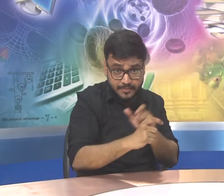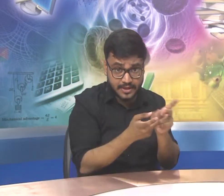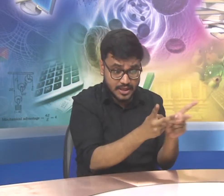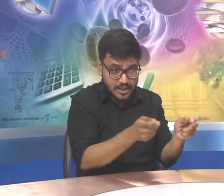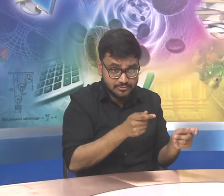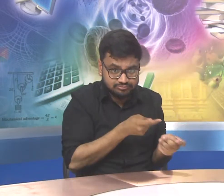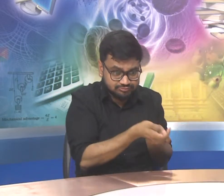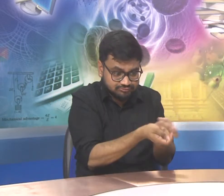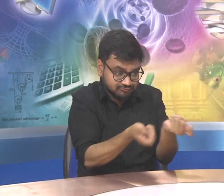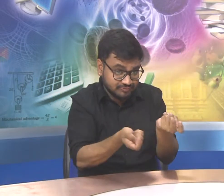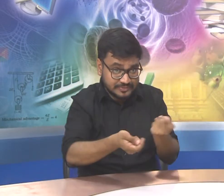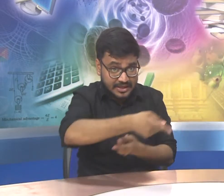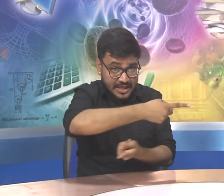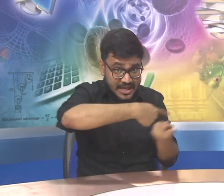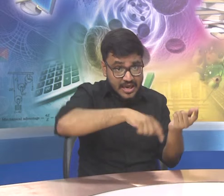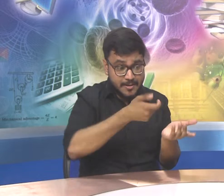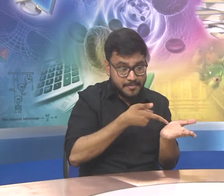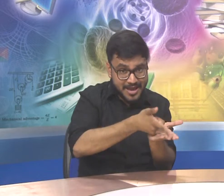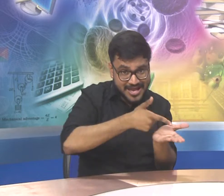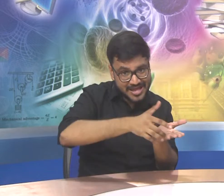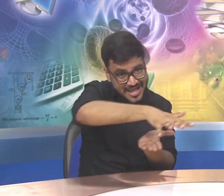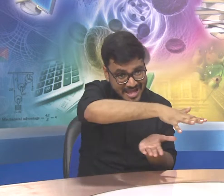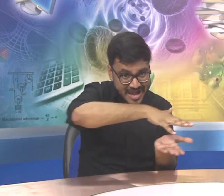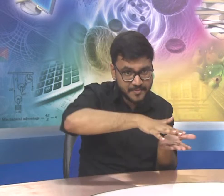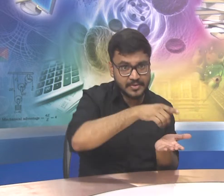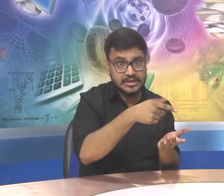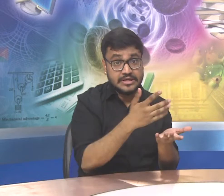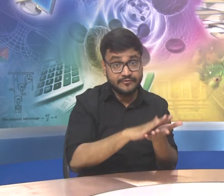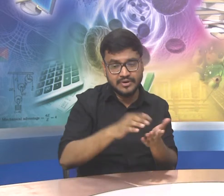through regional rural banks.